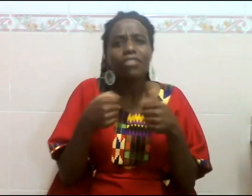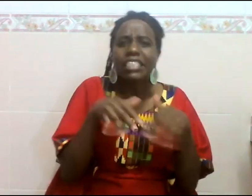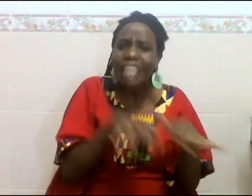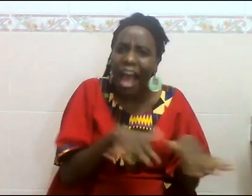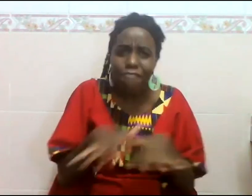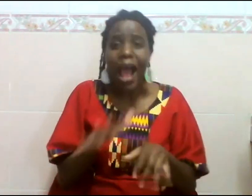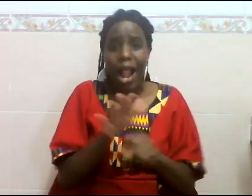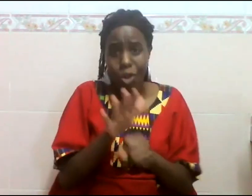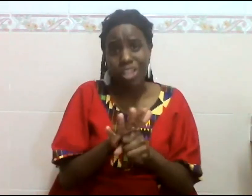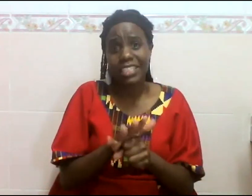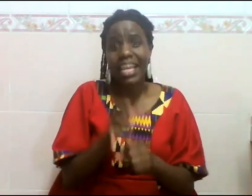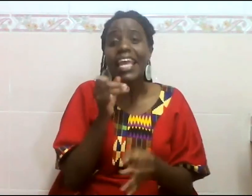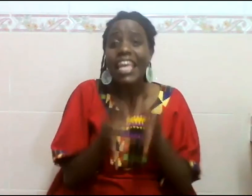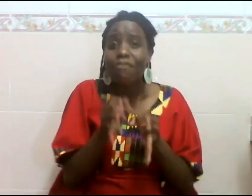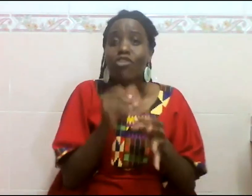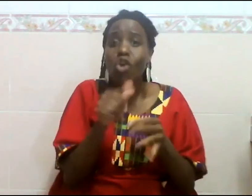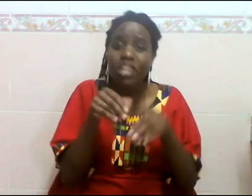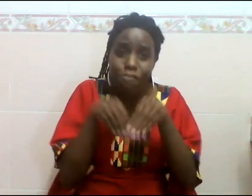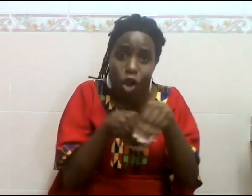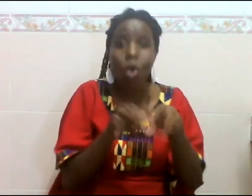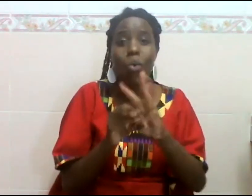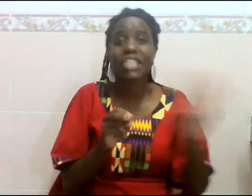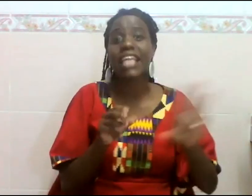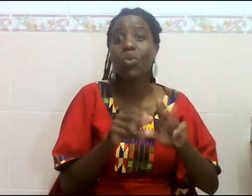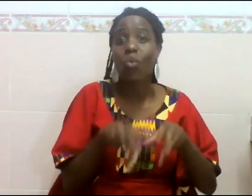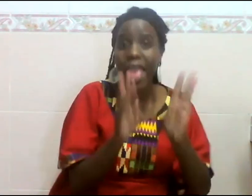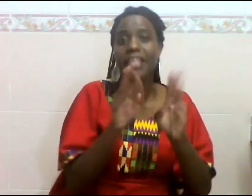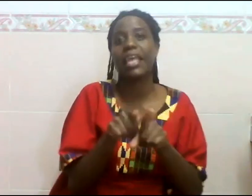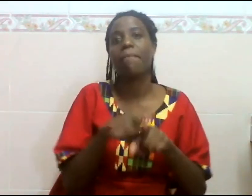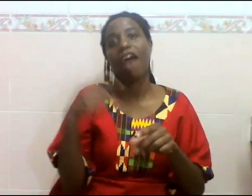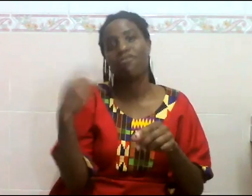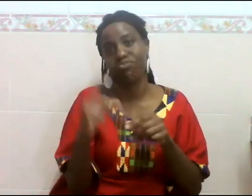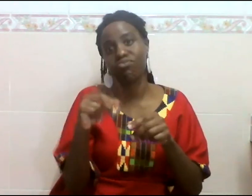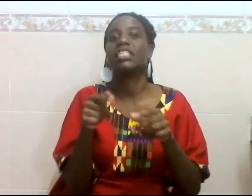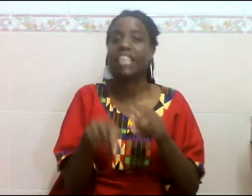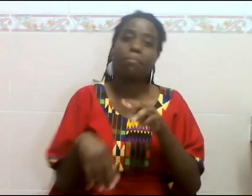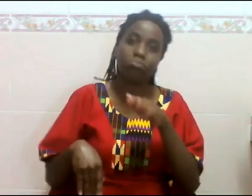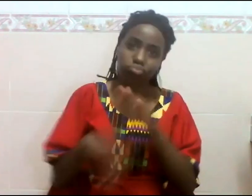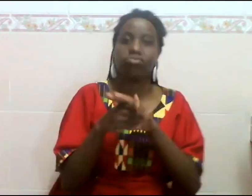keep on. So Abby, please go ahead.